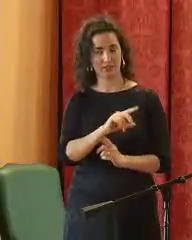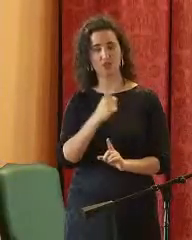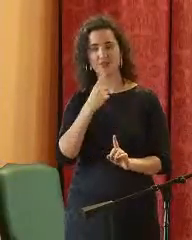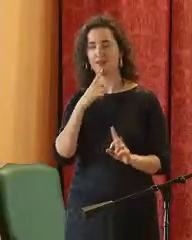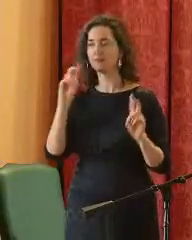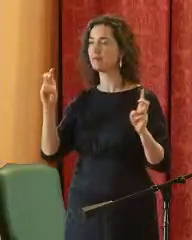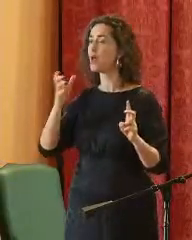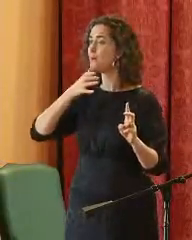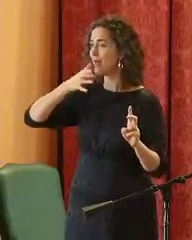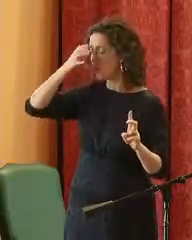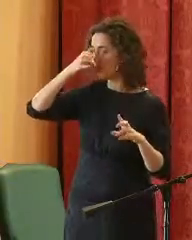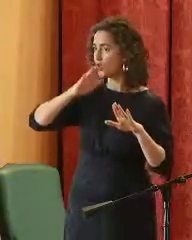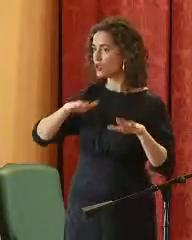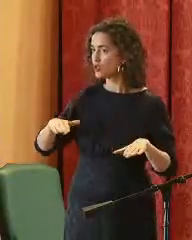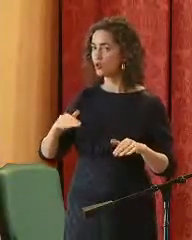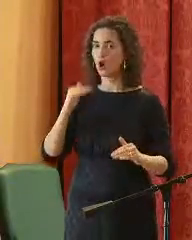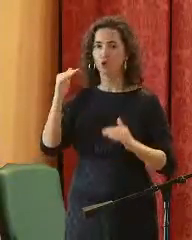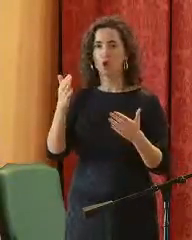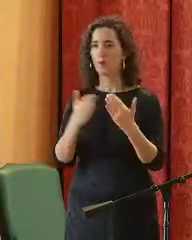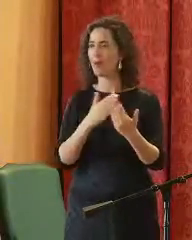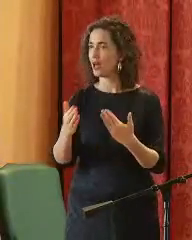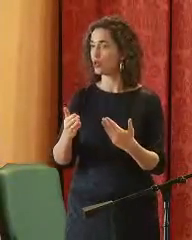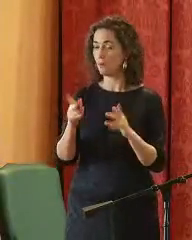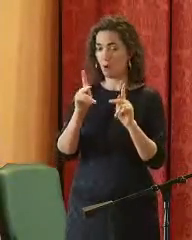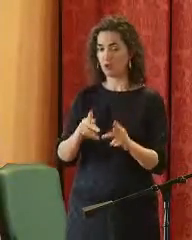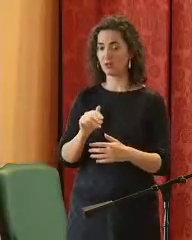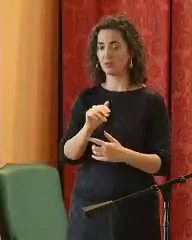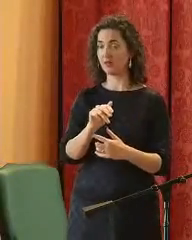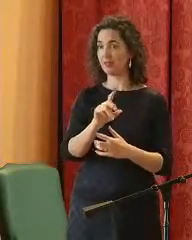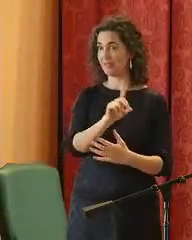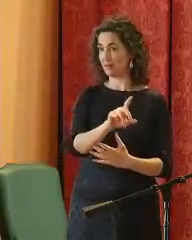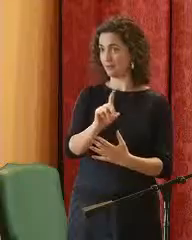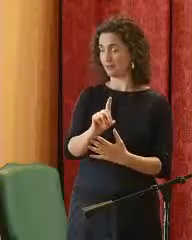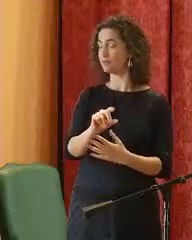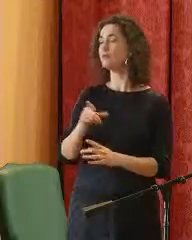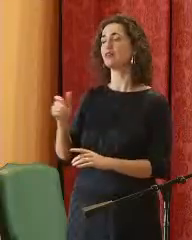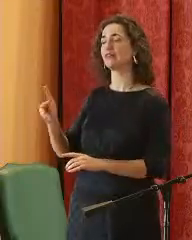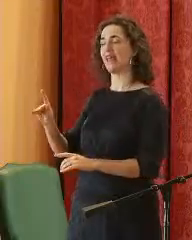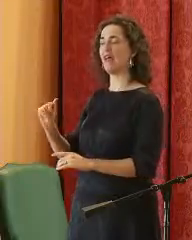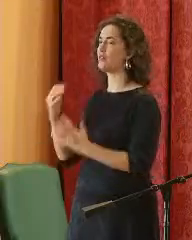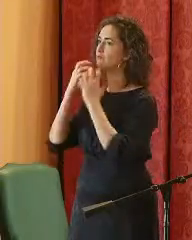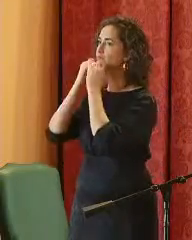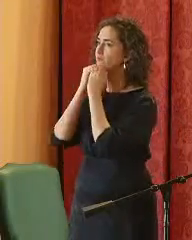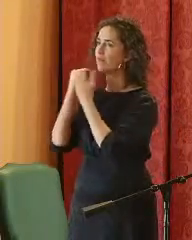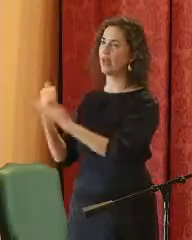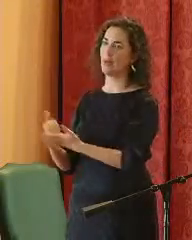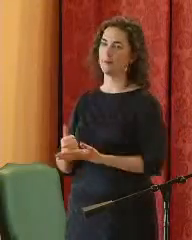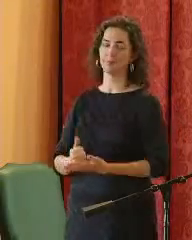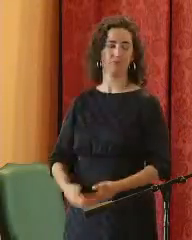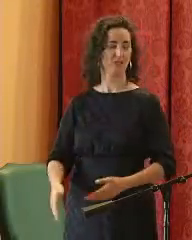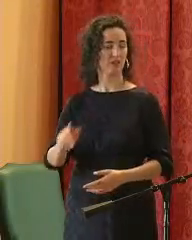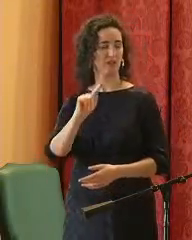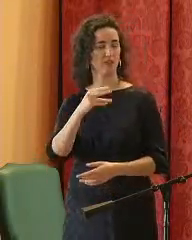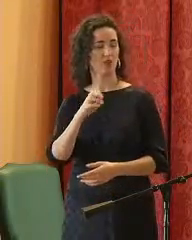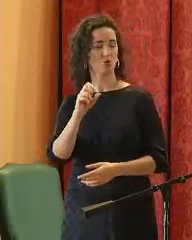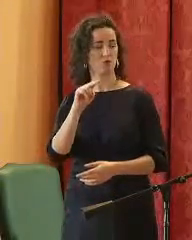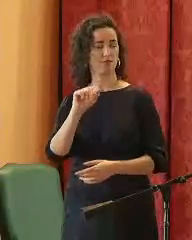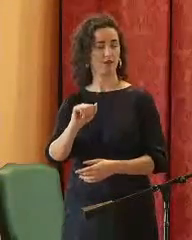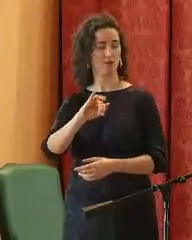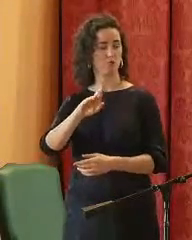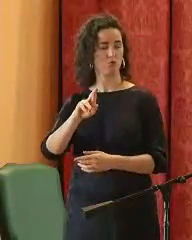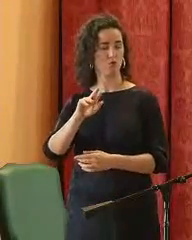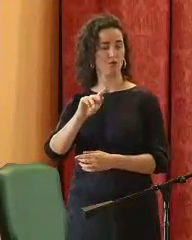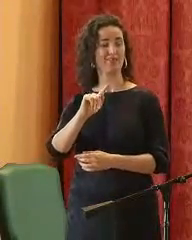with disabilities need help, Kathy is a godsend. And Tara Rosenkrantz, current chair of Jefferson